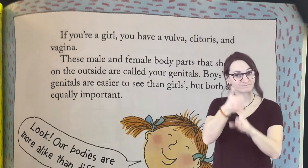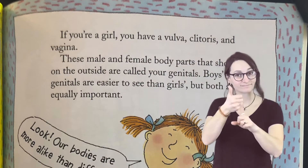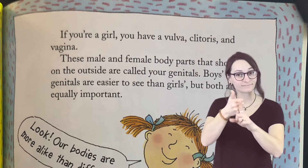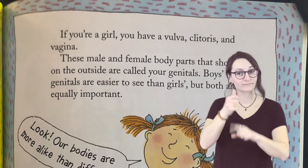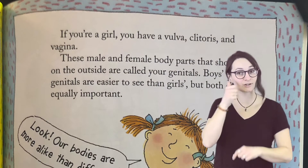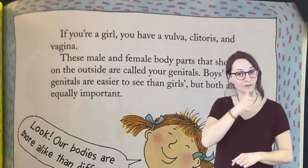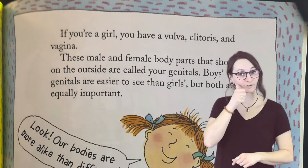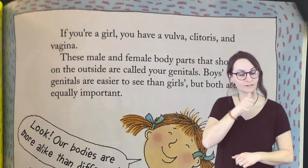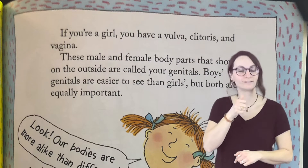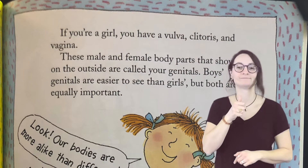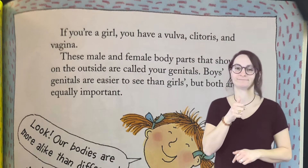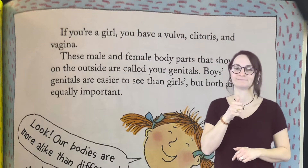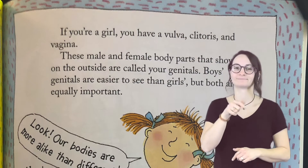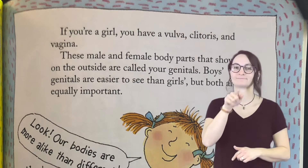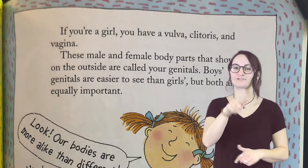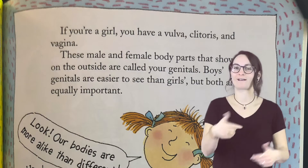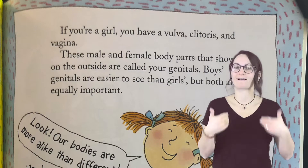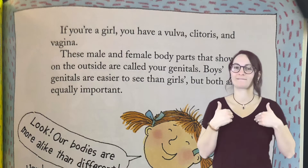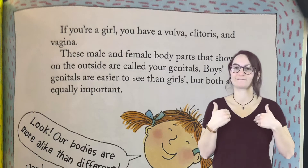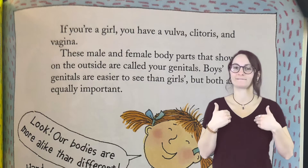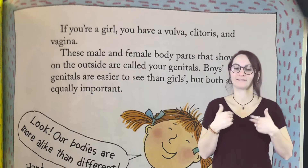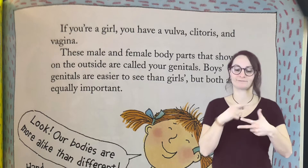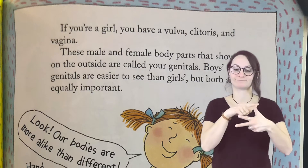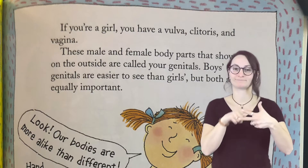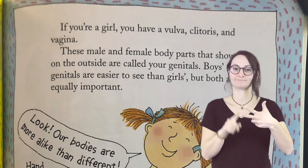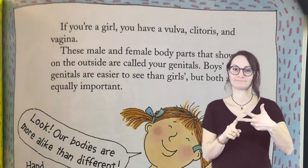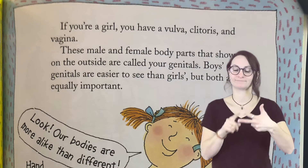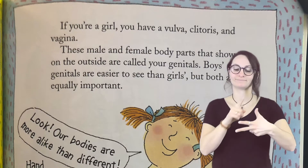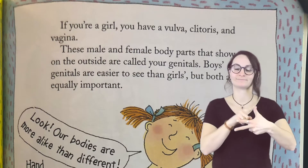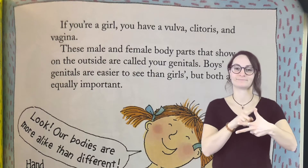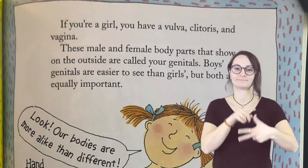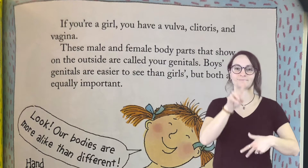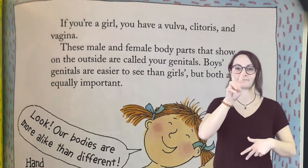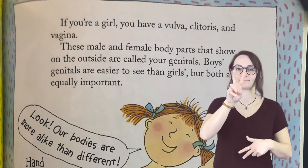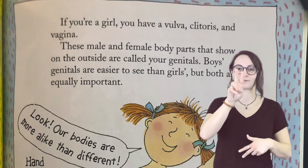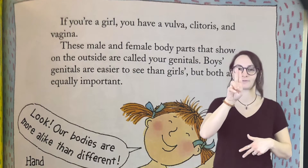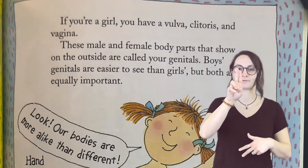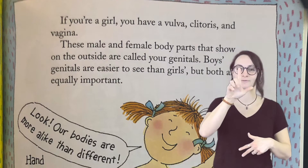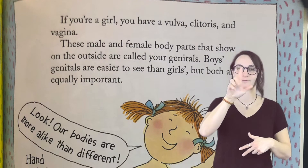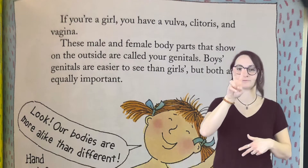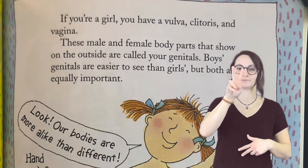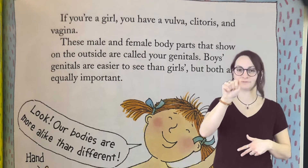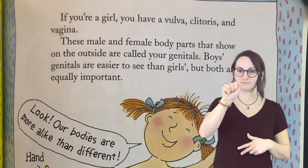If you're a girl, you have a vulva, clitoris, and vagina.